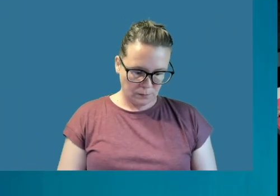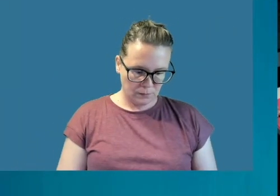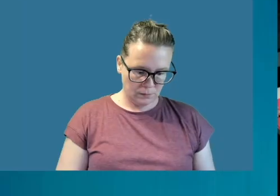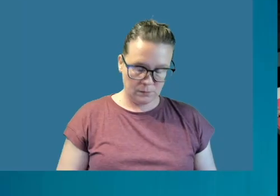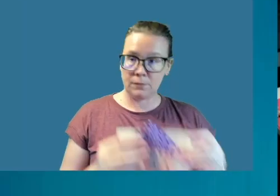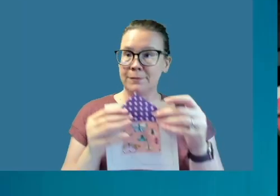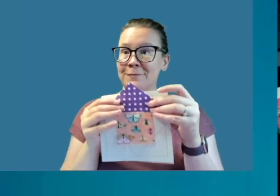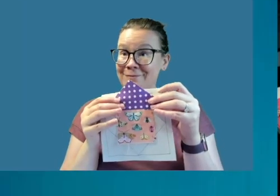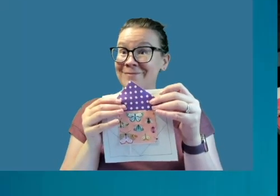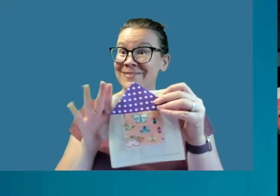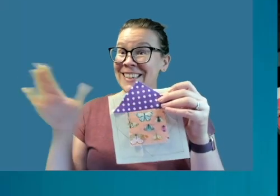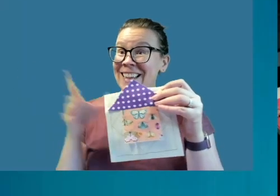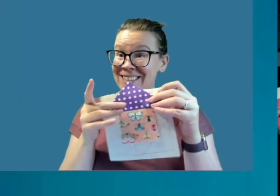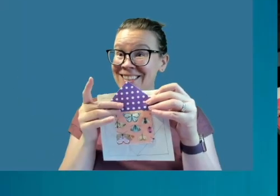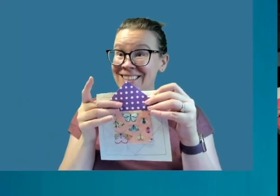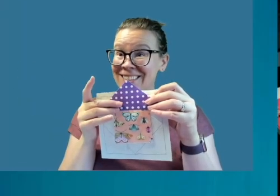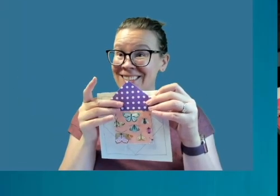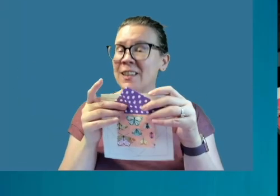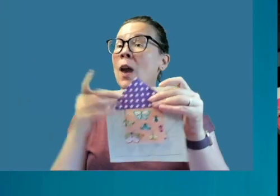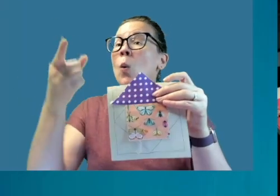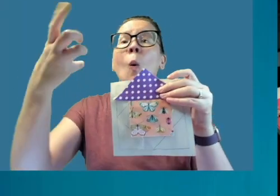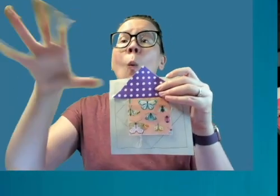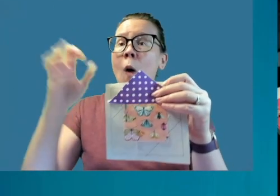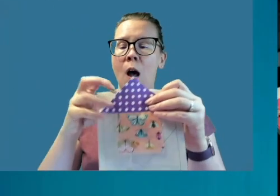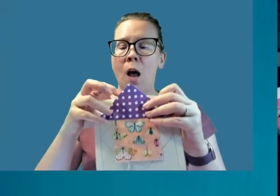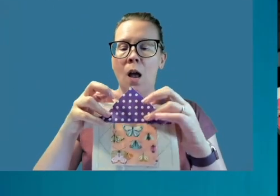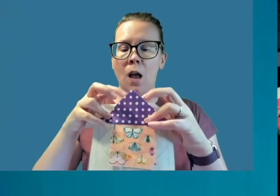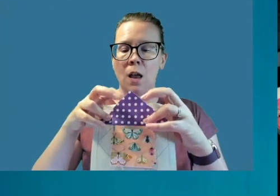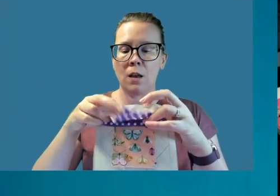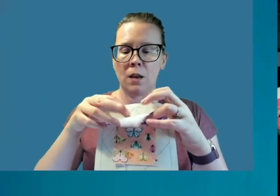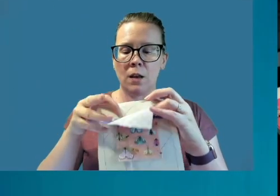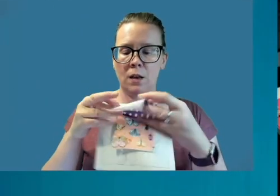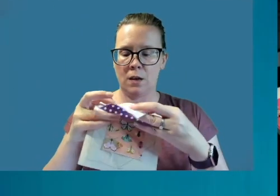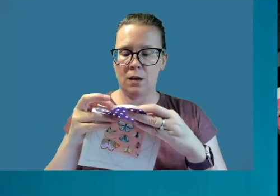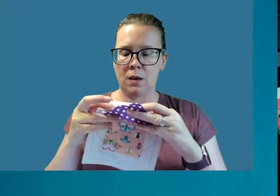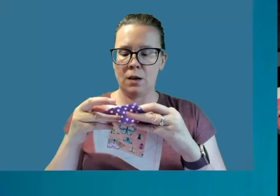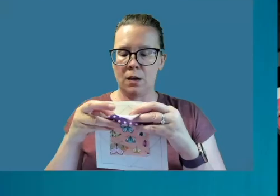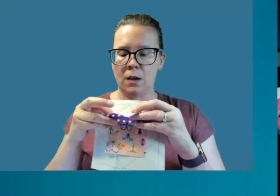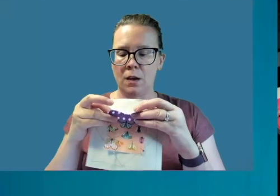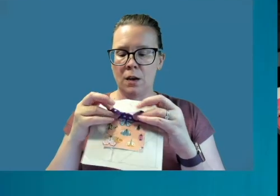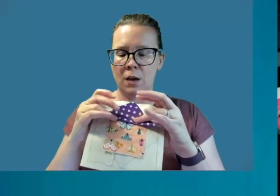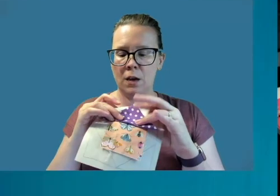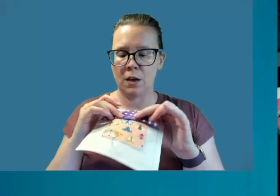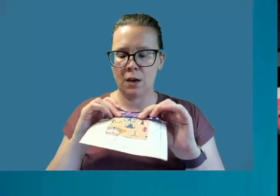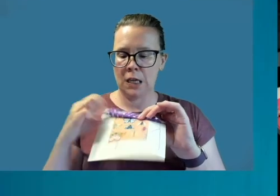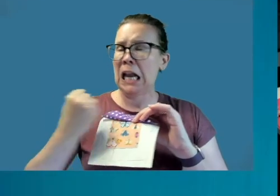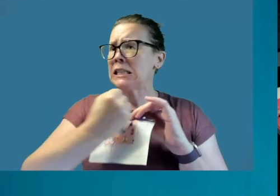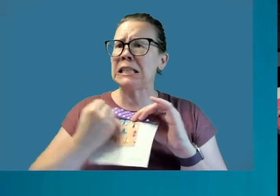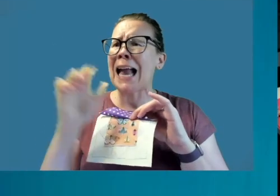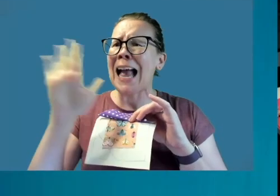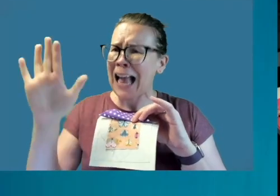And we have a really nice second piece. What we don't want is for it to get pressed so it's